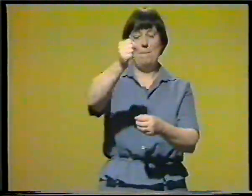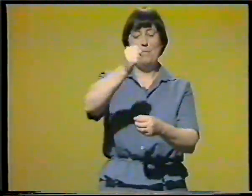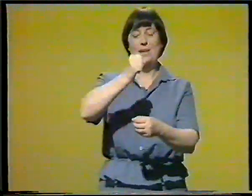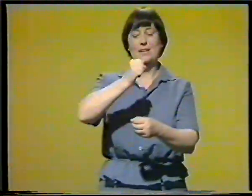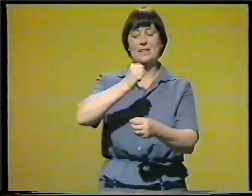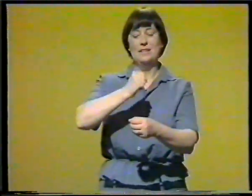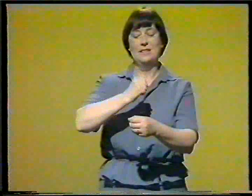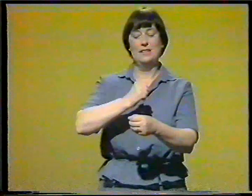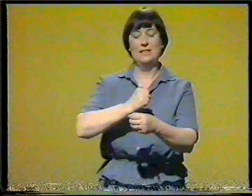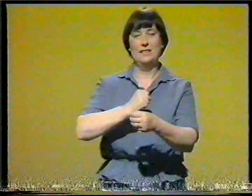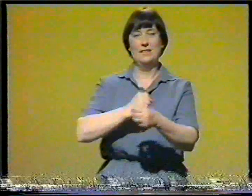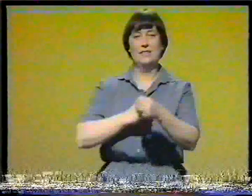Beer.